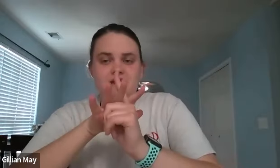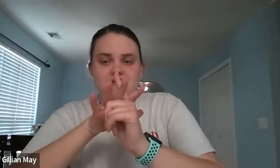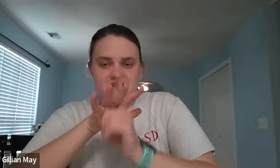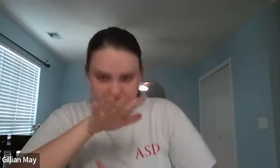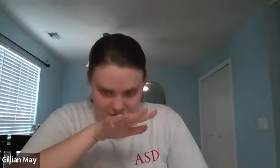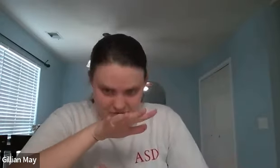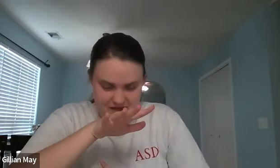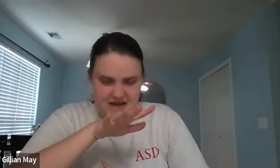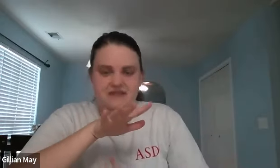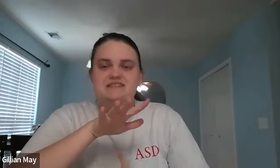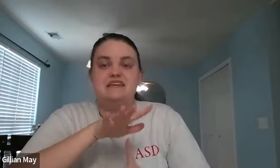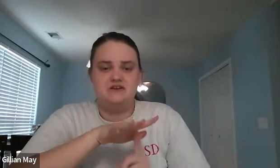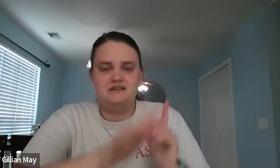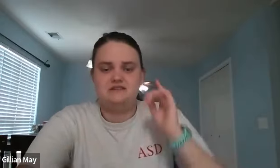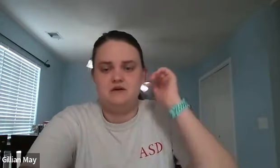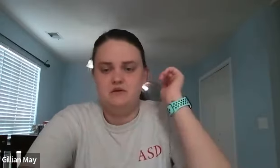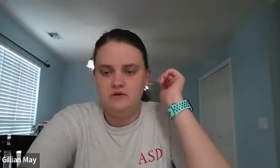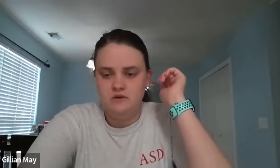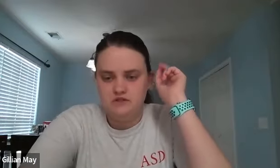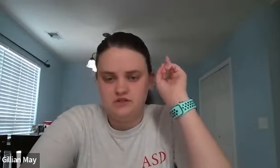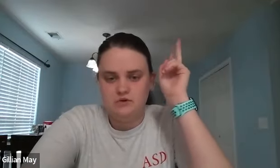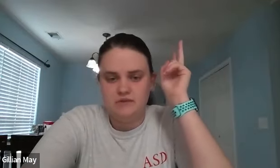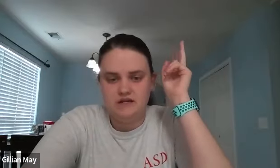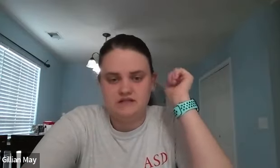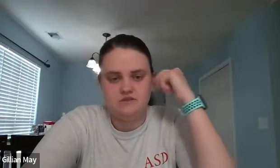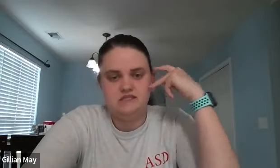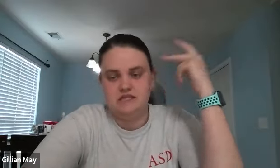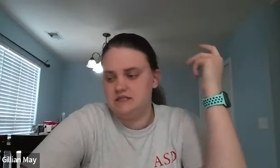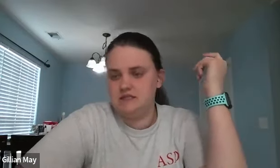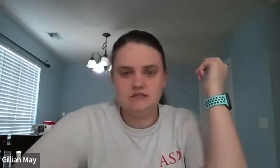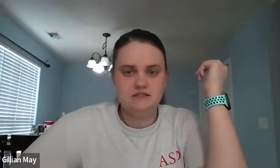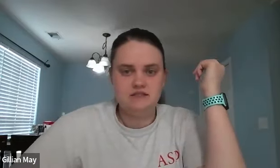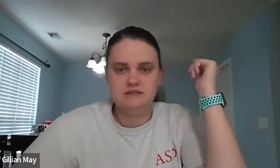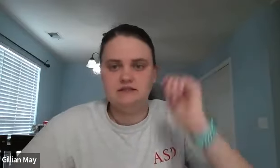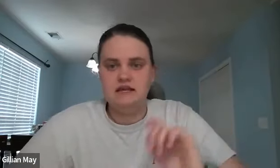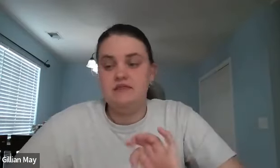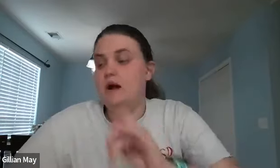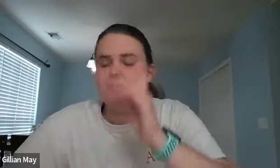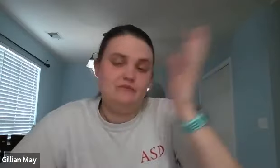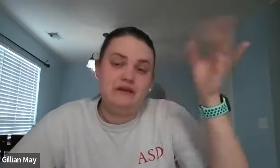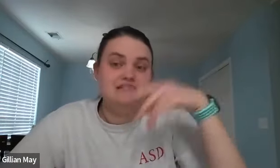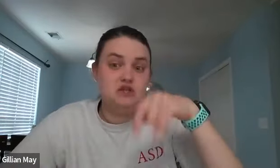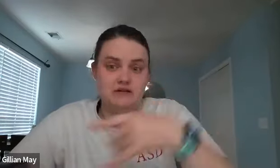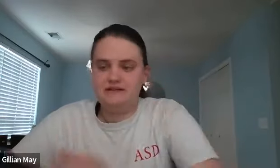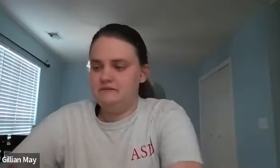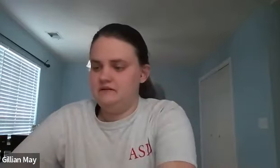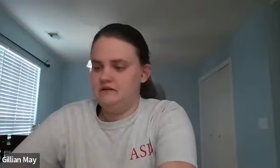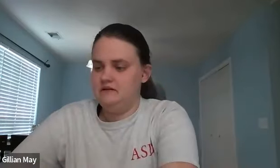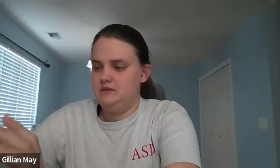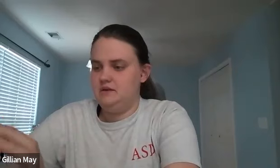then I saw her go, and I think it's the internet. So 2 more minutes and we'll see. And then, I mean, we'll get started. Let me